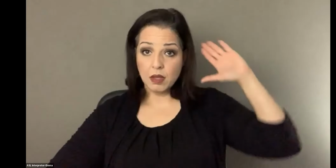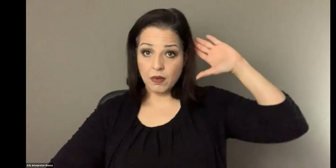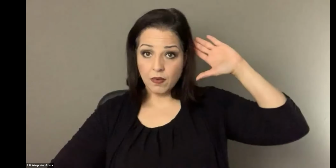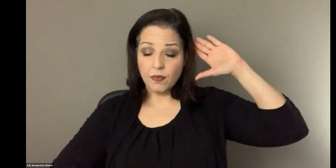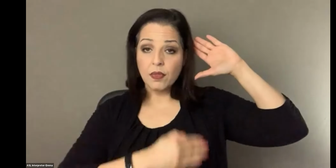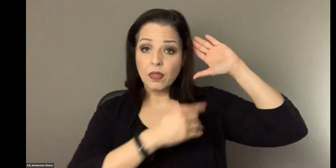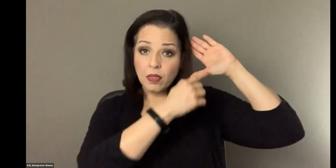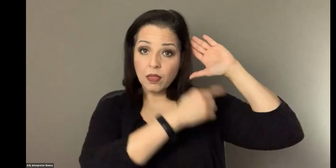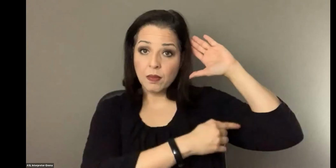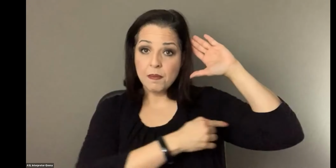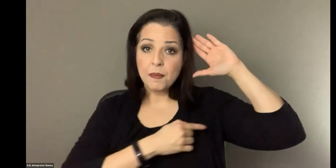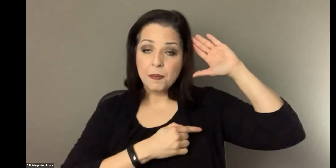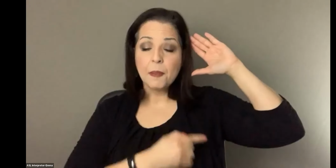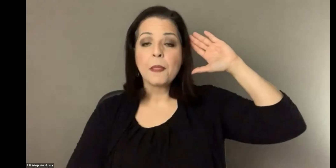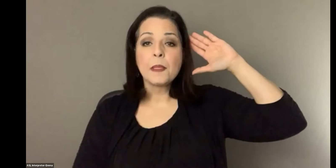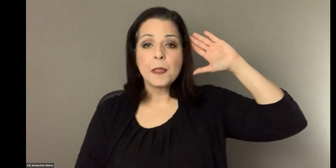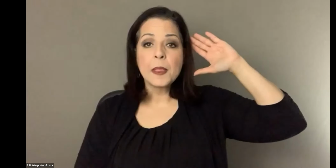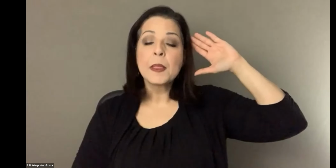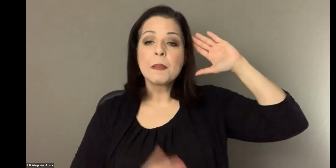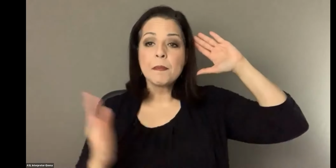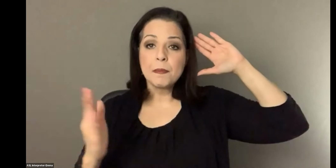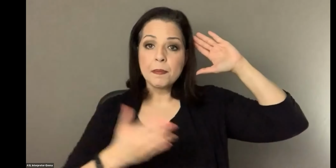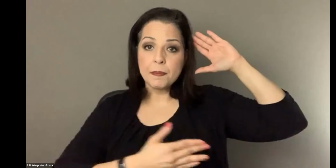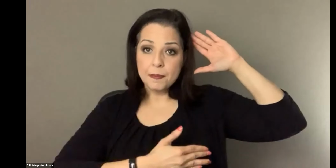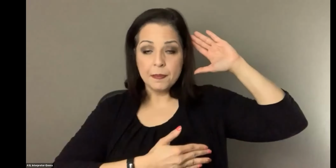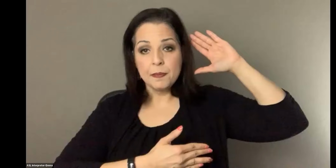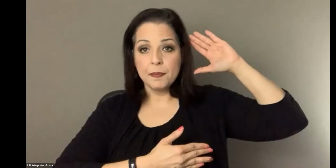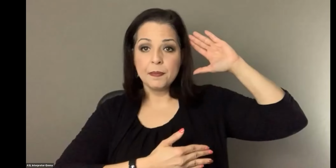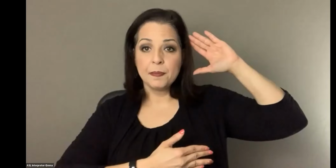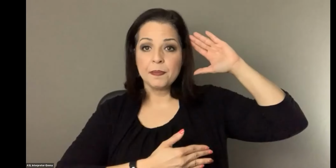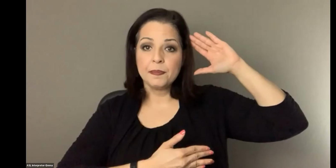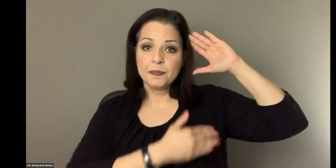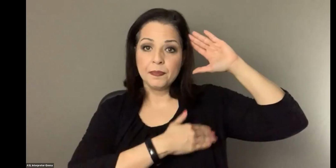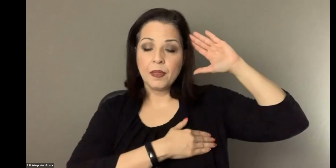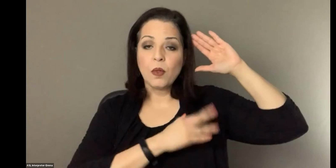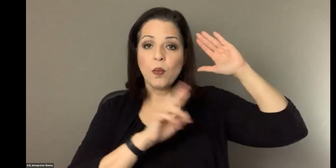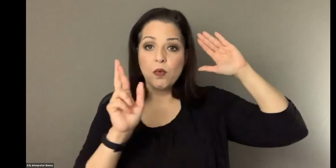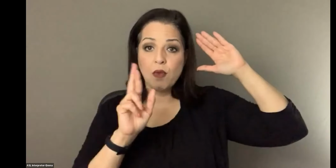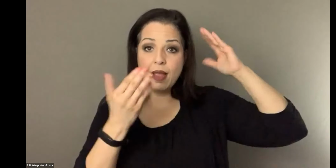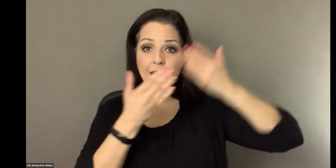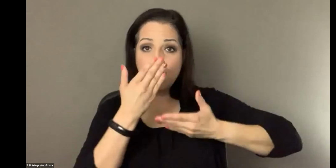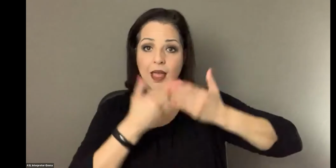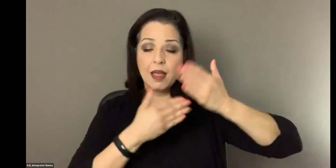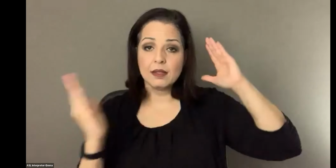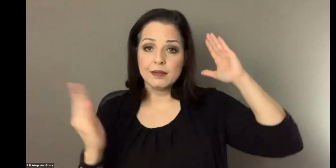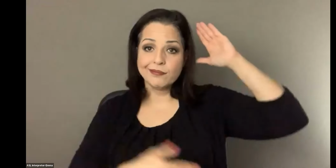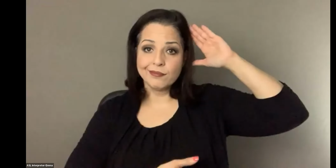left extremity and examine your left breast with your right hand.